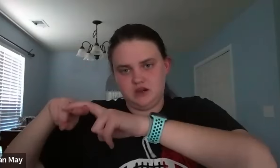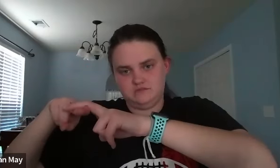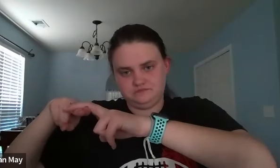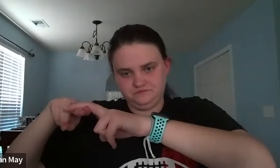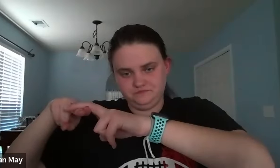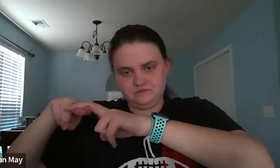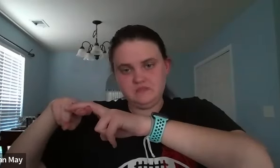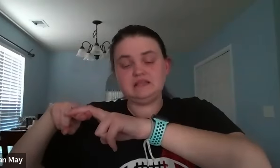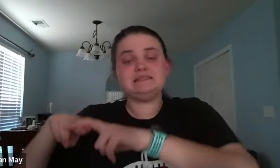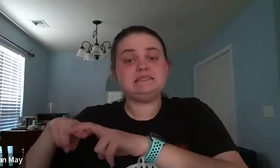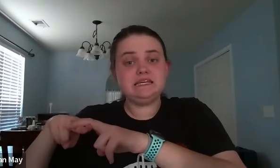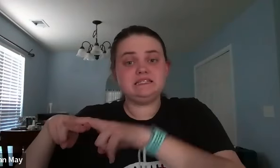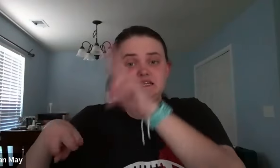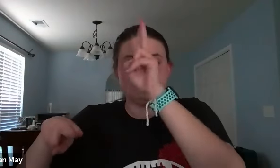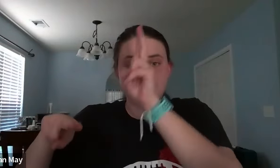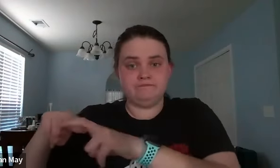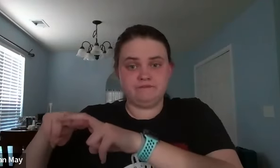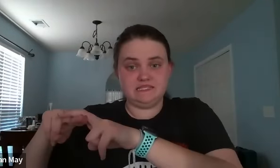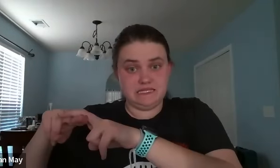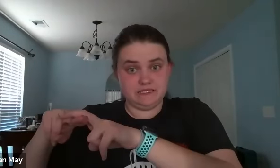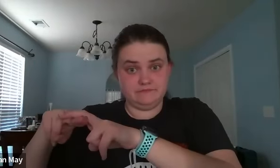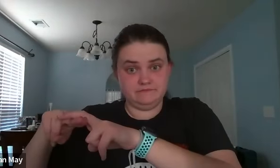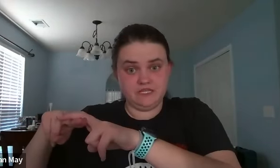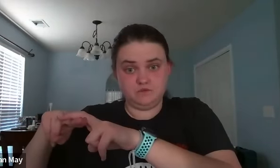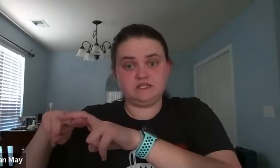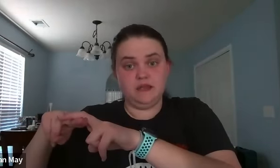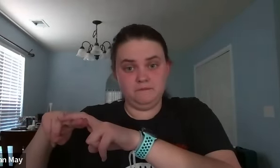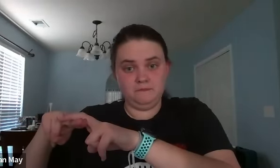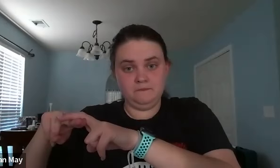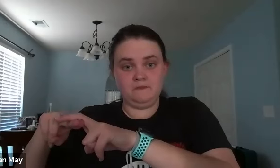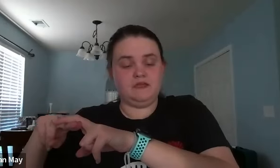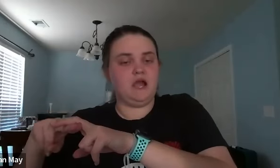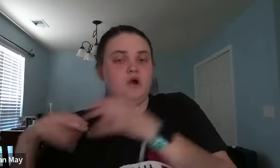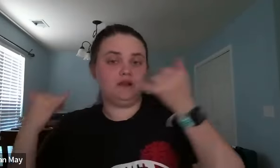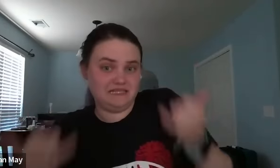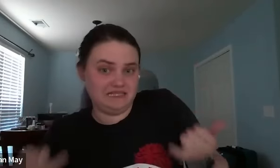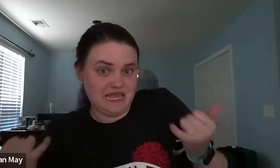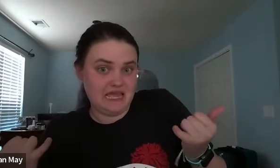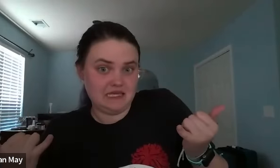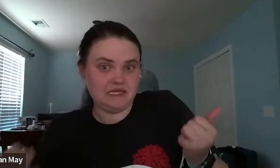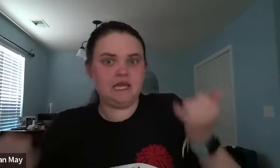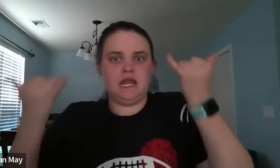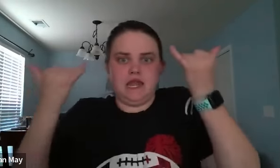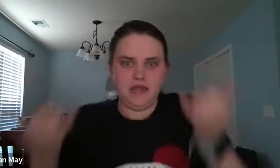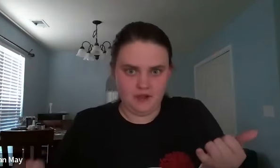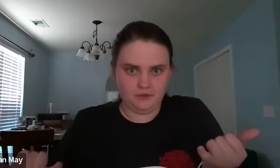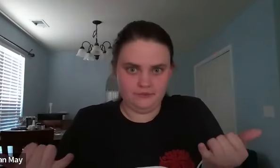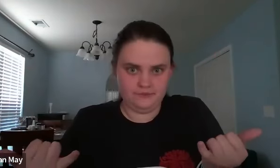chair. Sit is sit. It's one time. Like how our today, now.